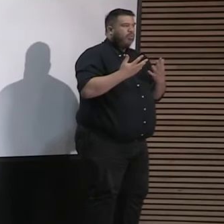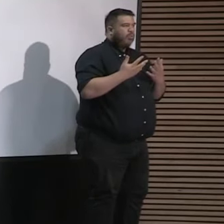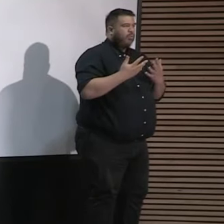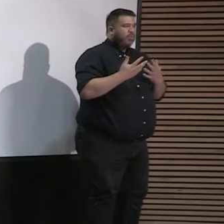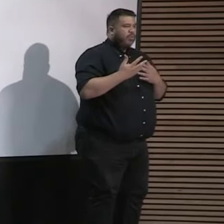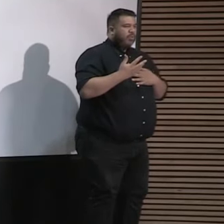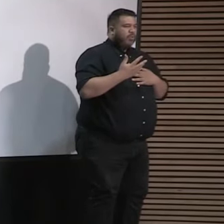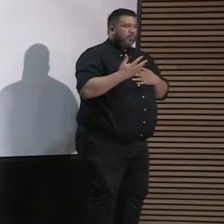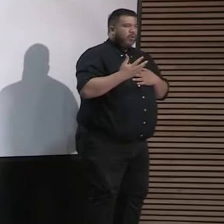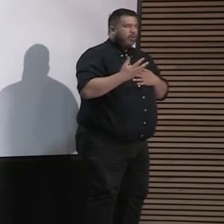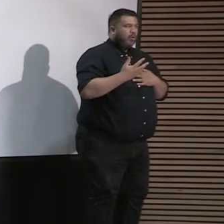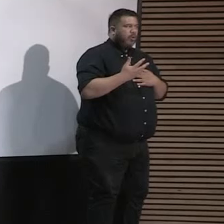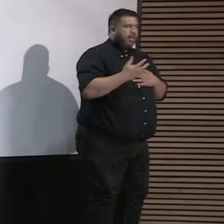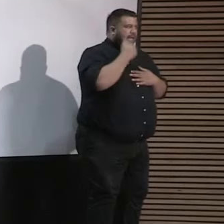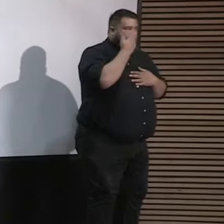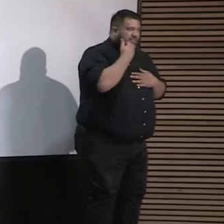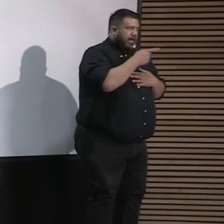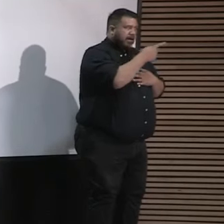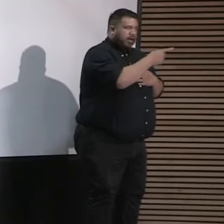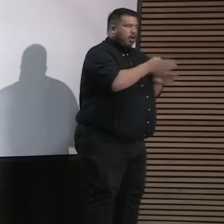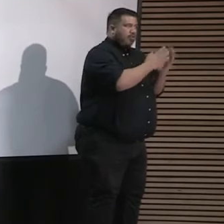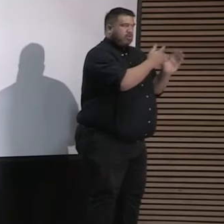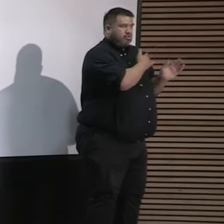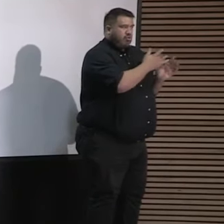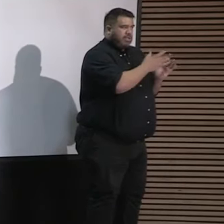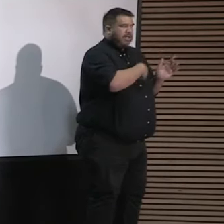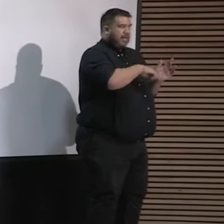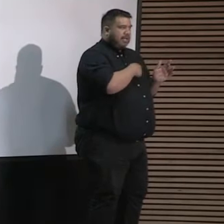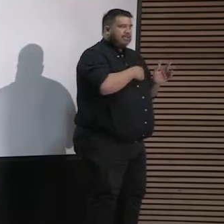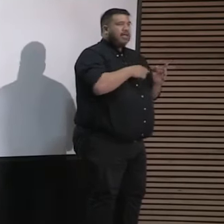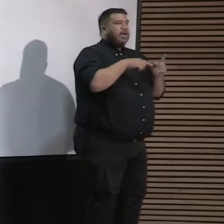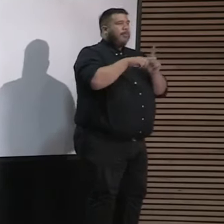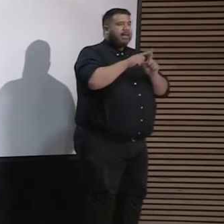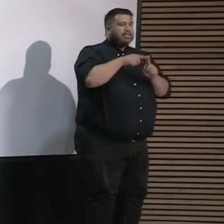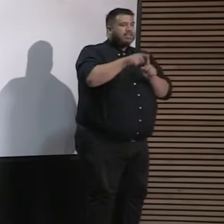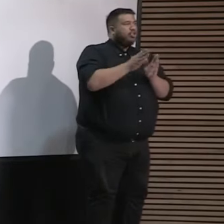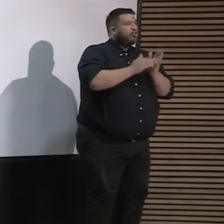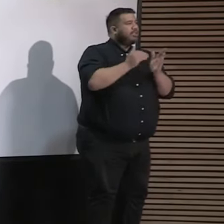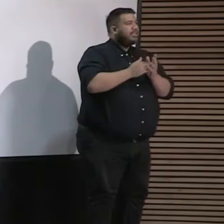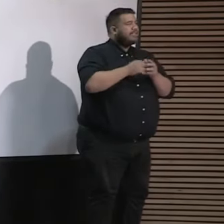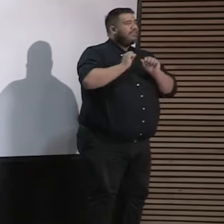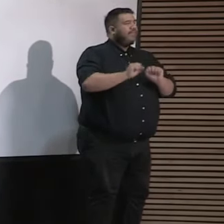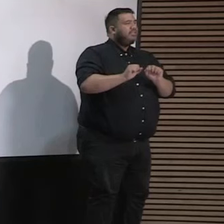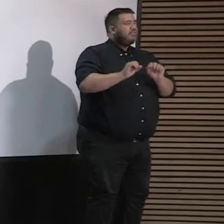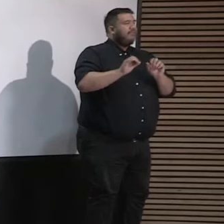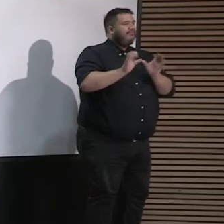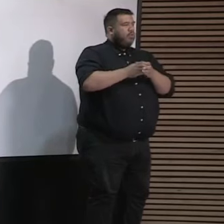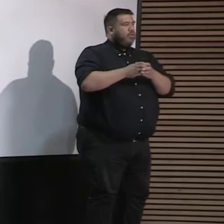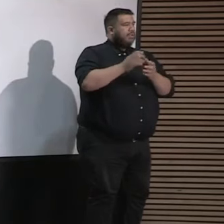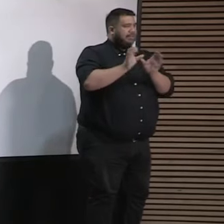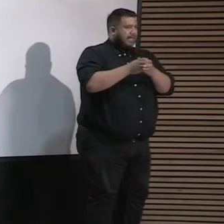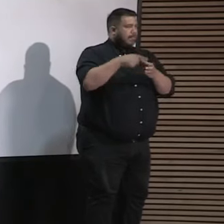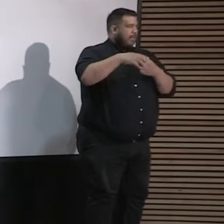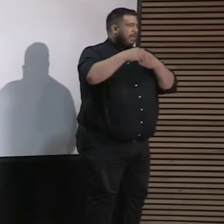we've been receiving back on a daily basis from the NZDF team that have been the operational leads at there, all